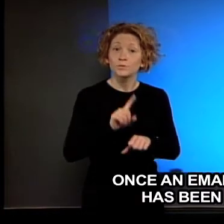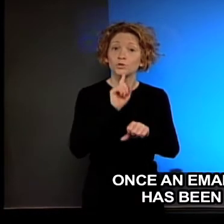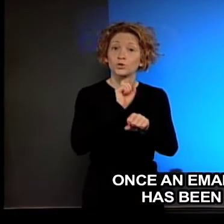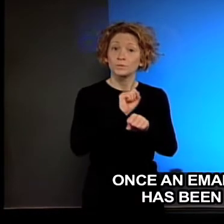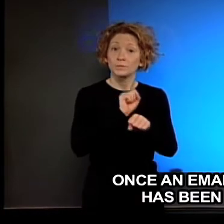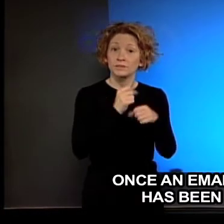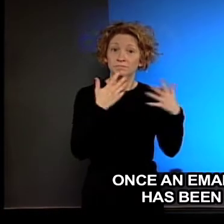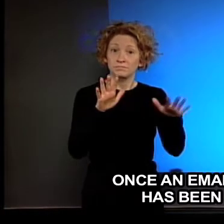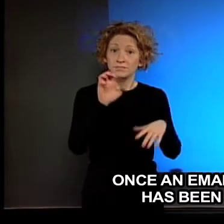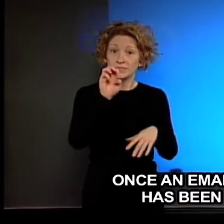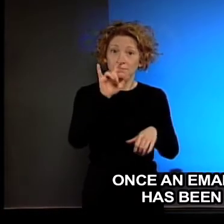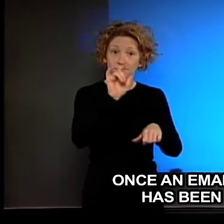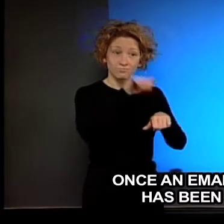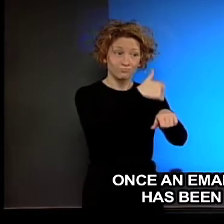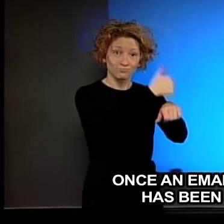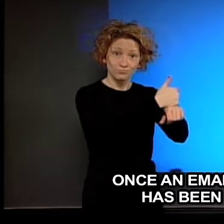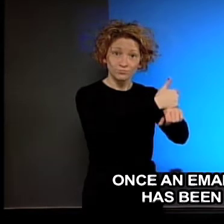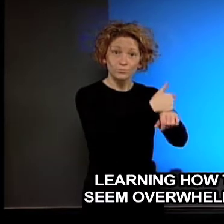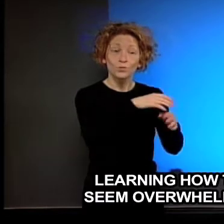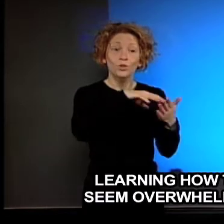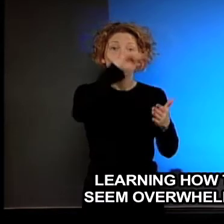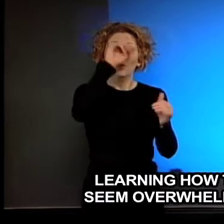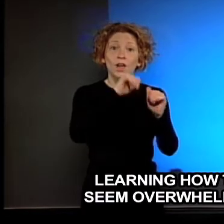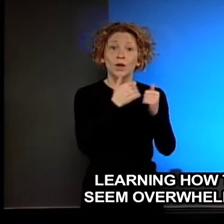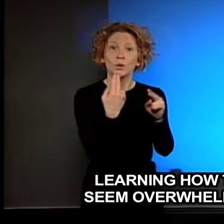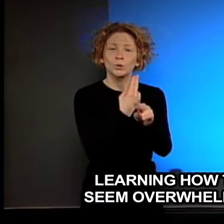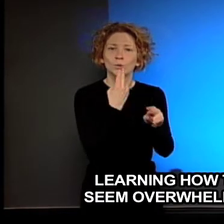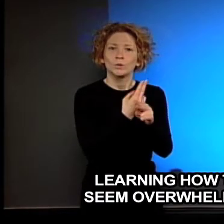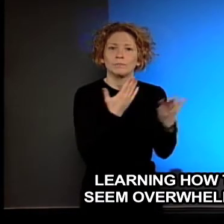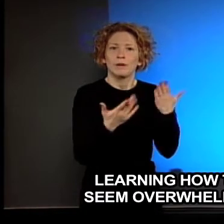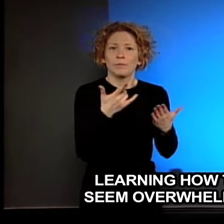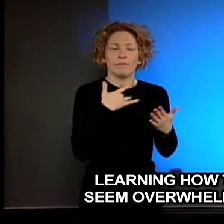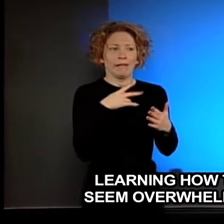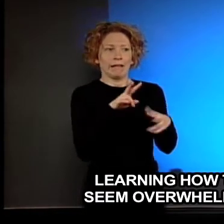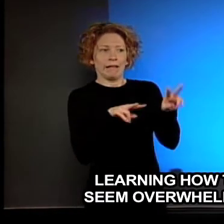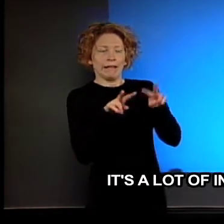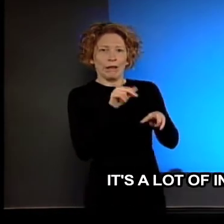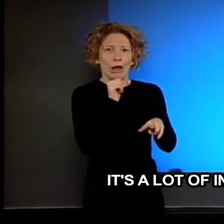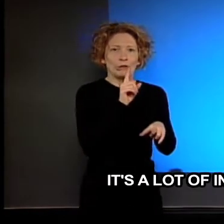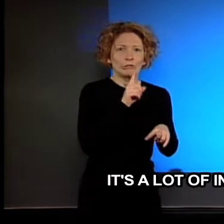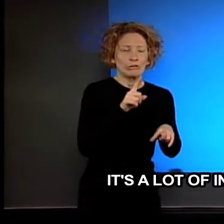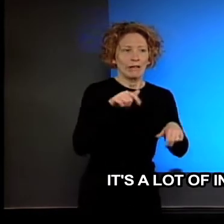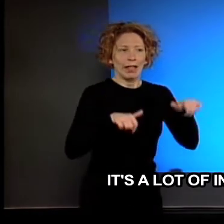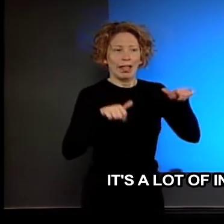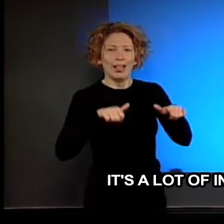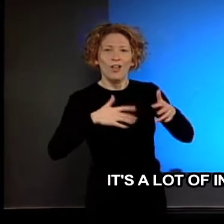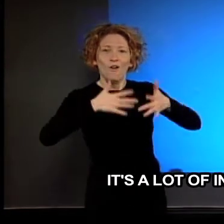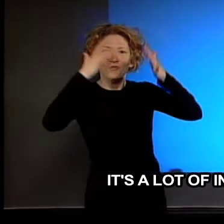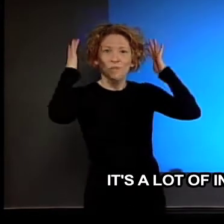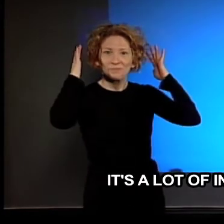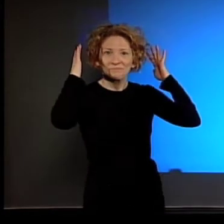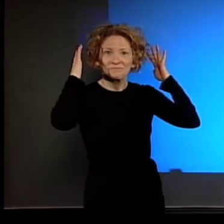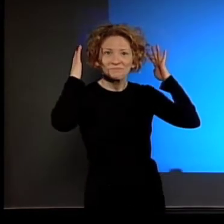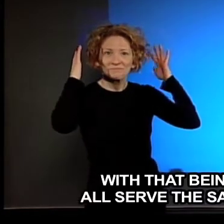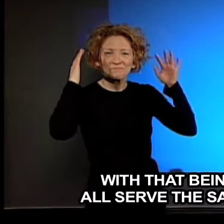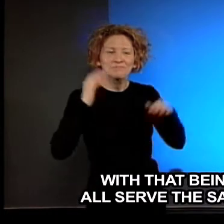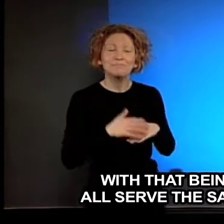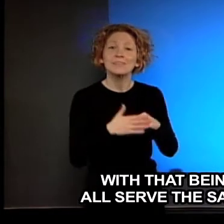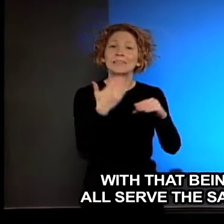Once an email account has been set up, learning how to use it may seem overwhelming at first. It's a lot of information. With that being said,